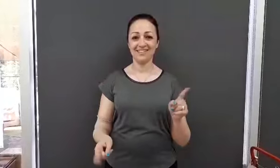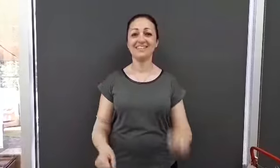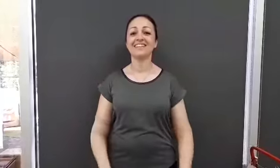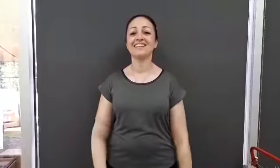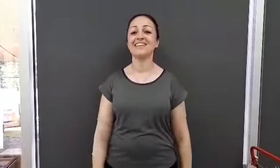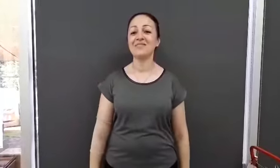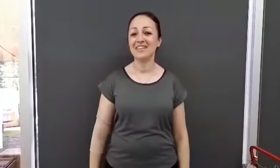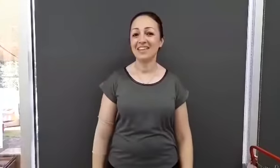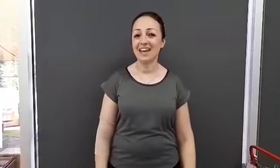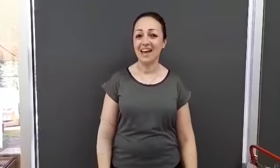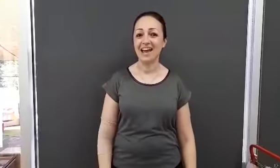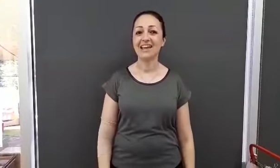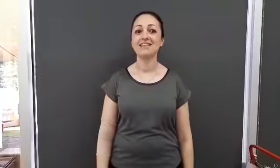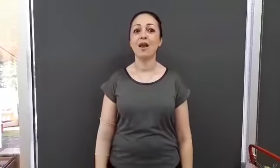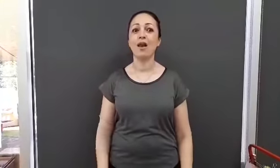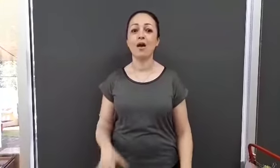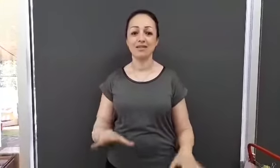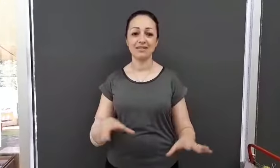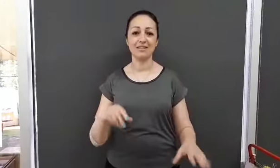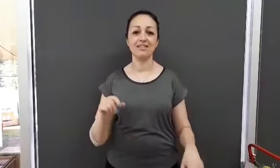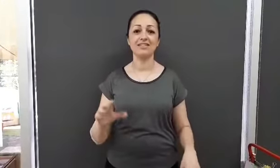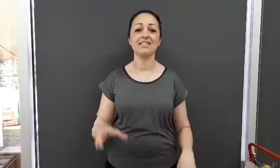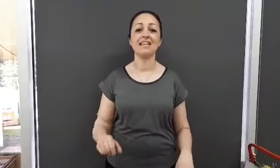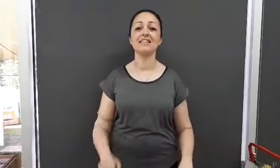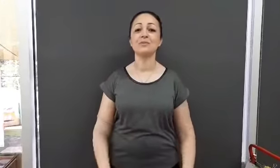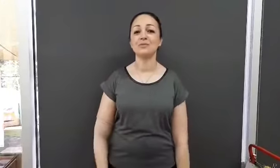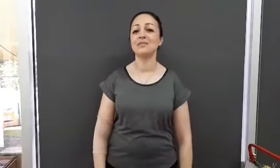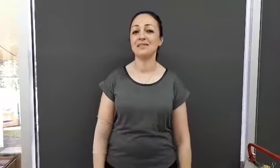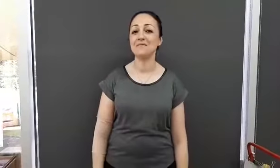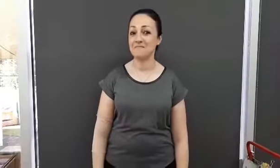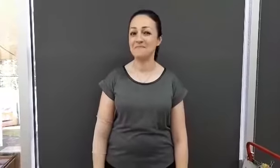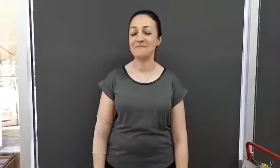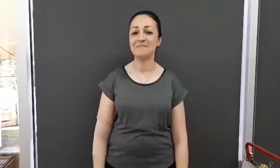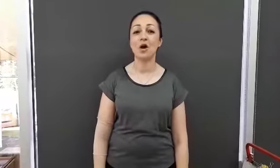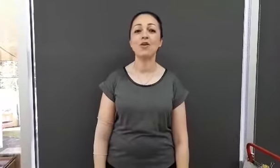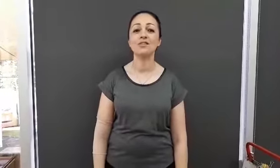Something that has lots and lots of tentacles. Mmm, octopus.